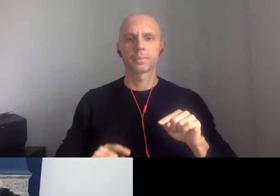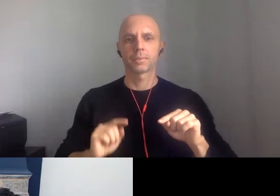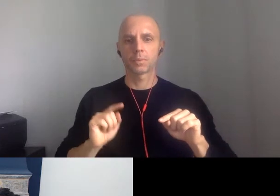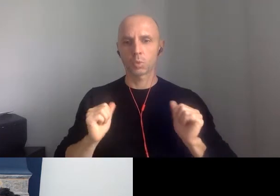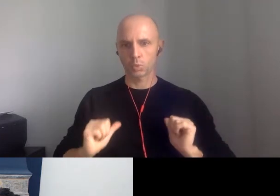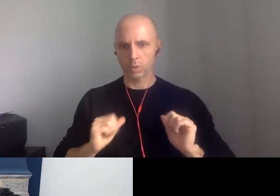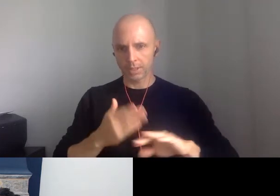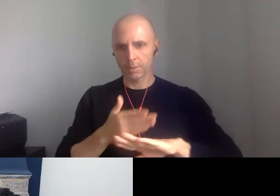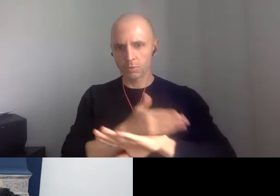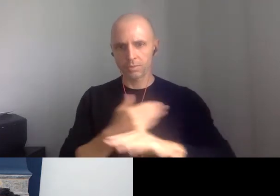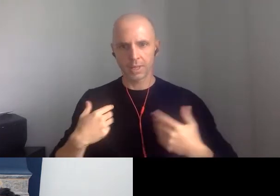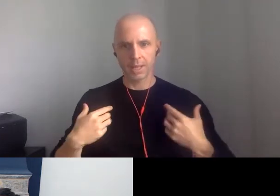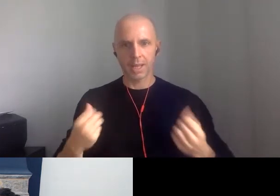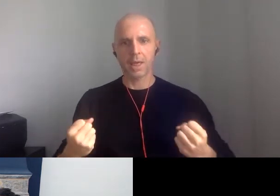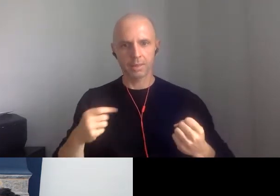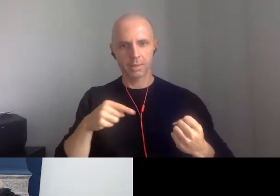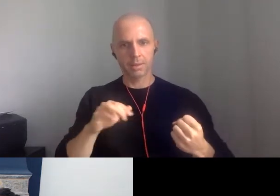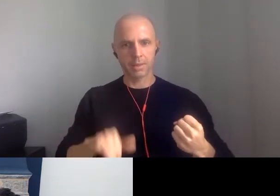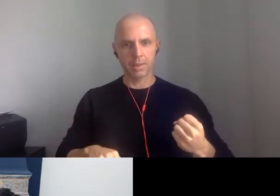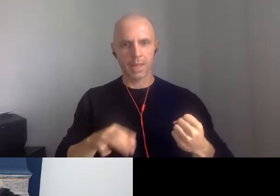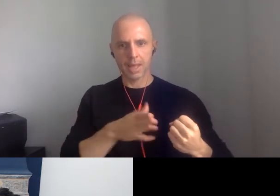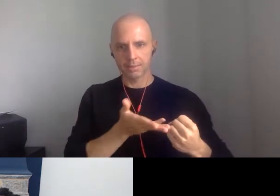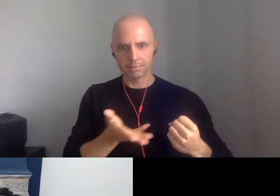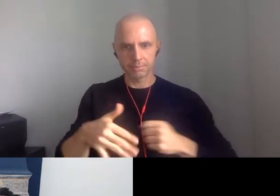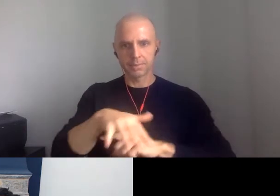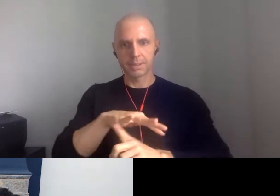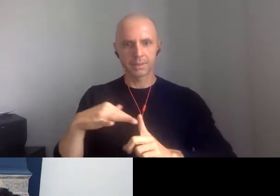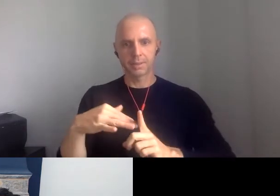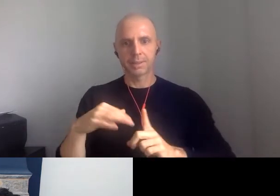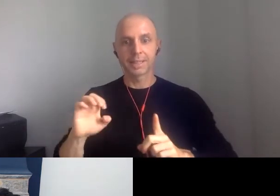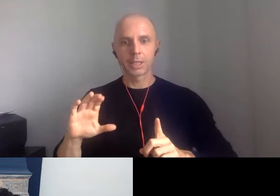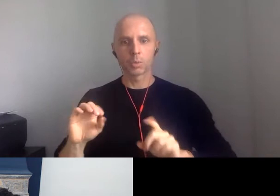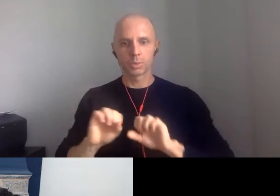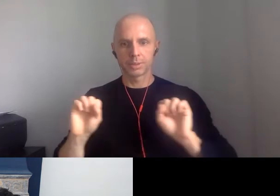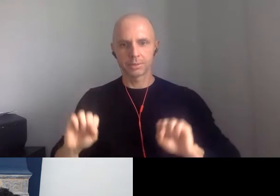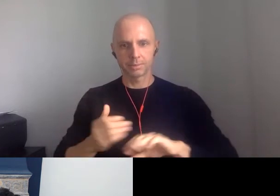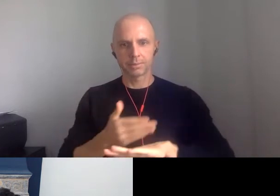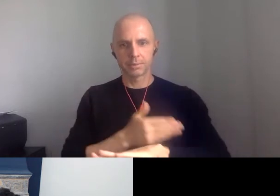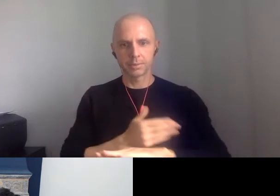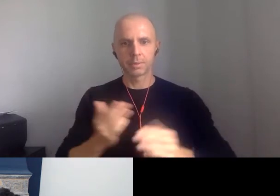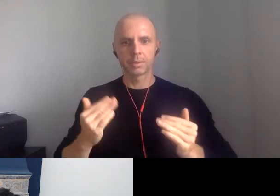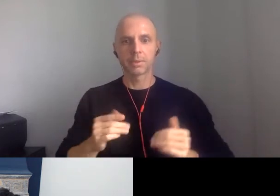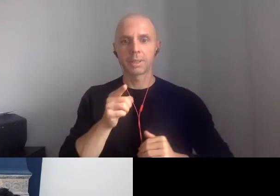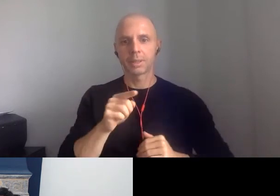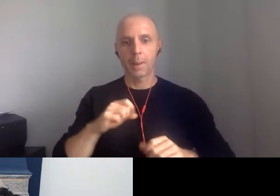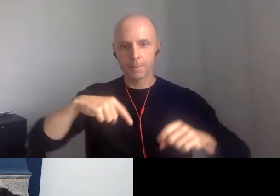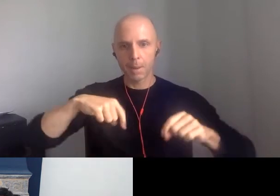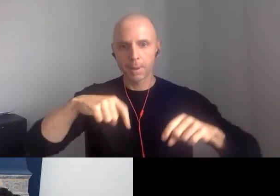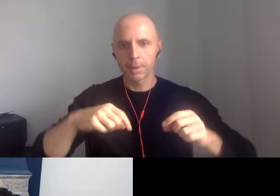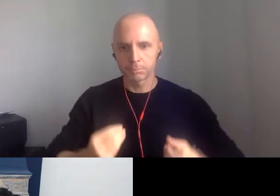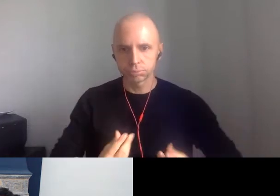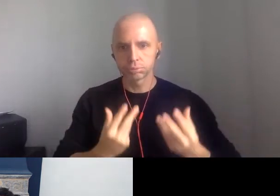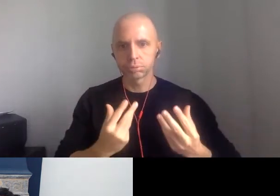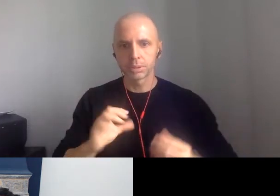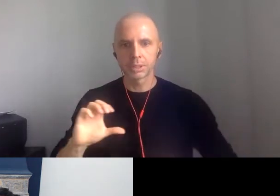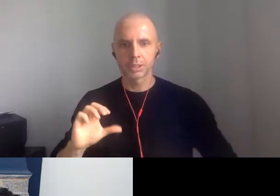habitat and protect rare plants within the ecosystem. We've replanted a chestnut avenue. The ancient